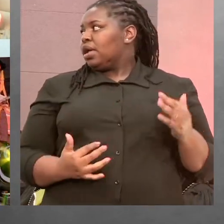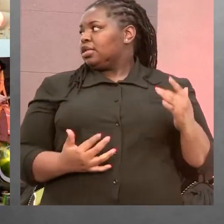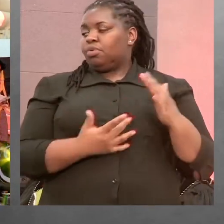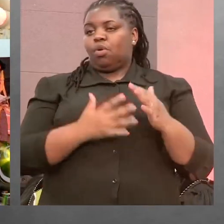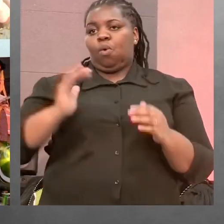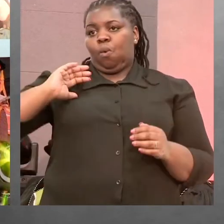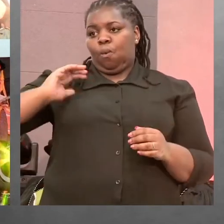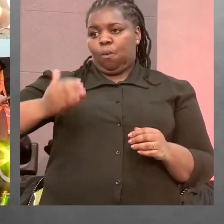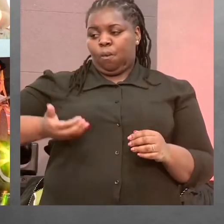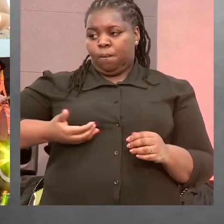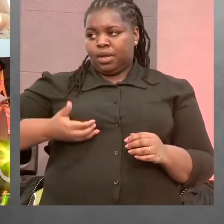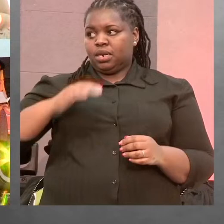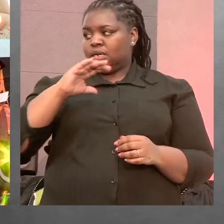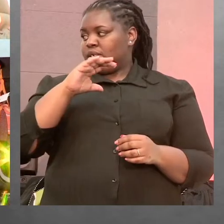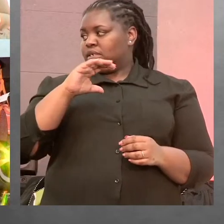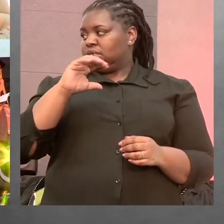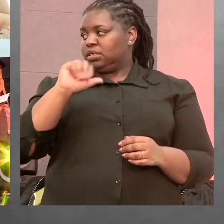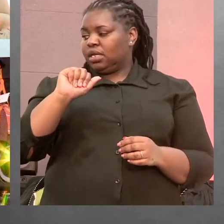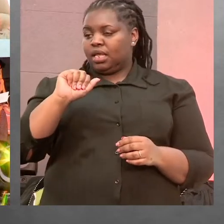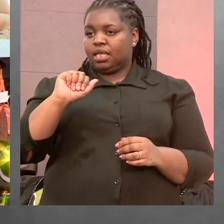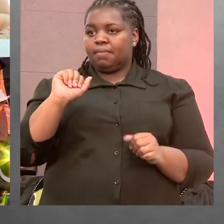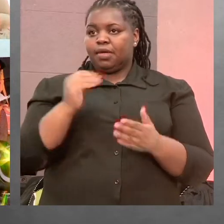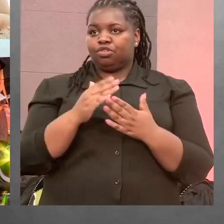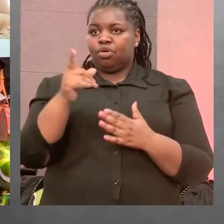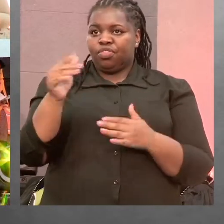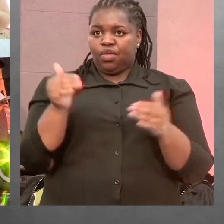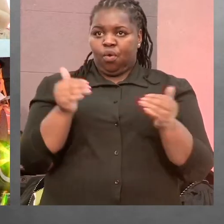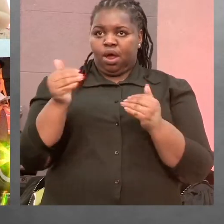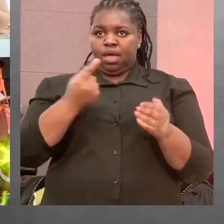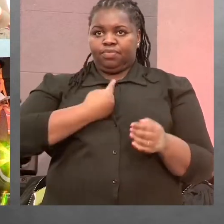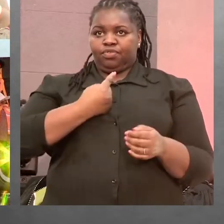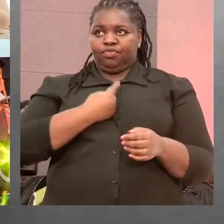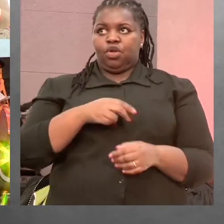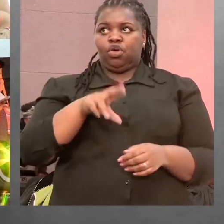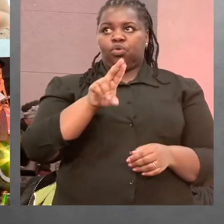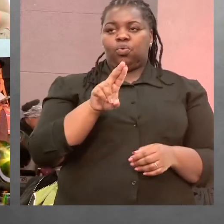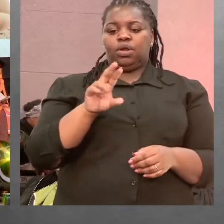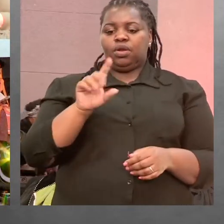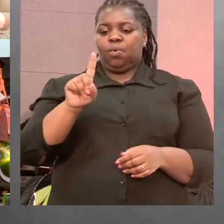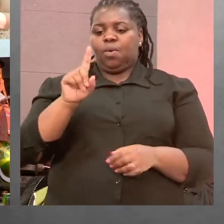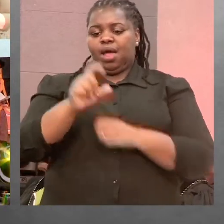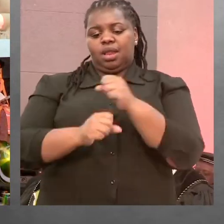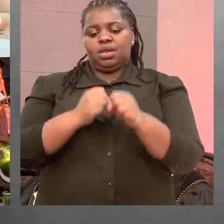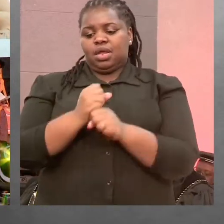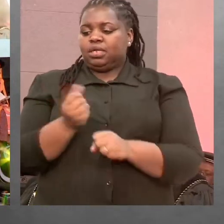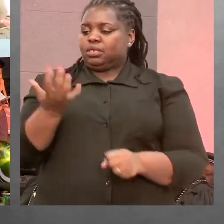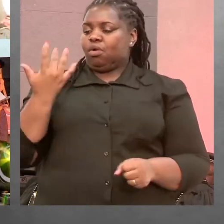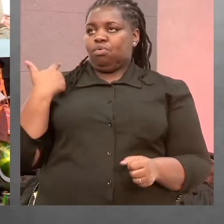women chartered accountants to organize themselves 21 years ago.